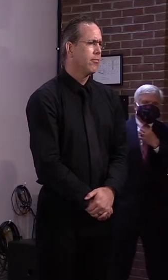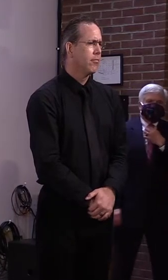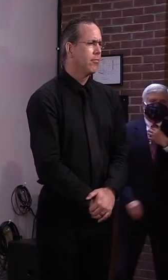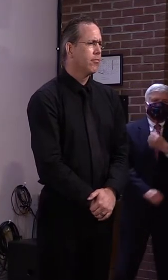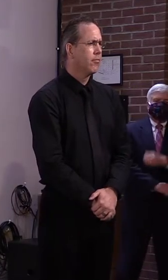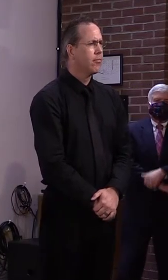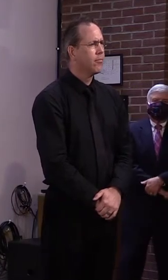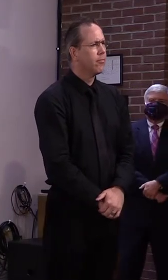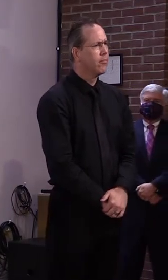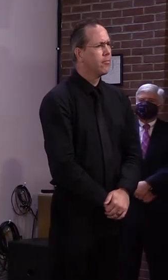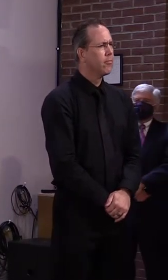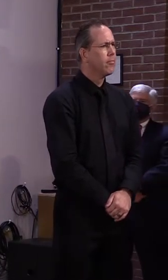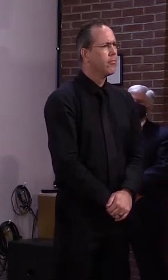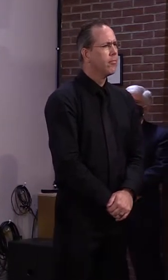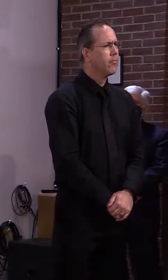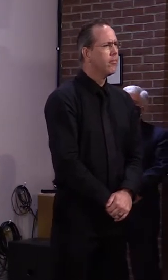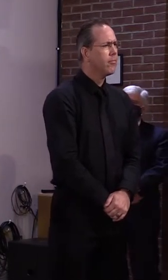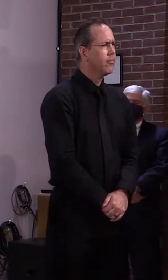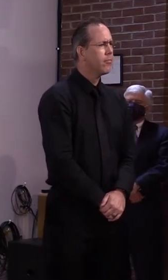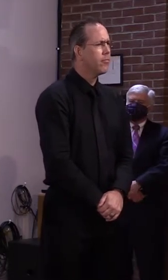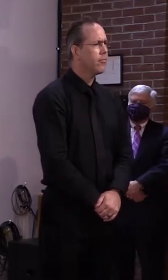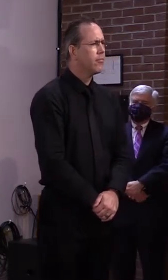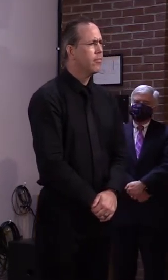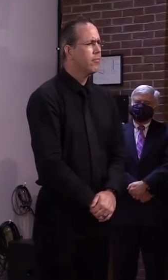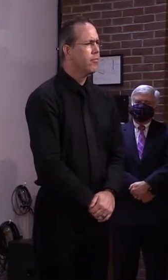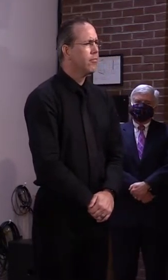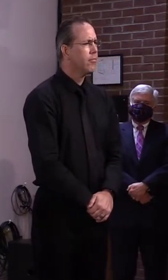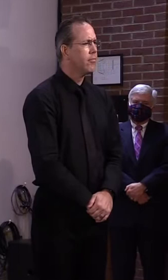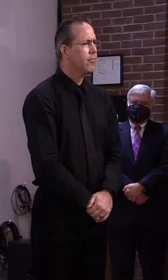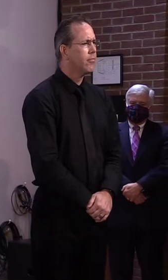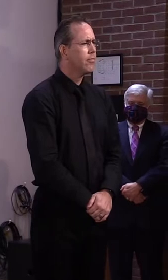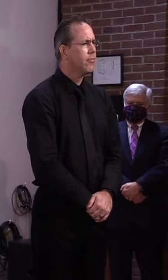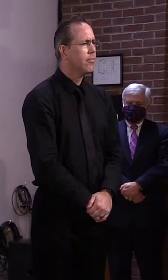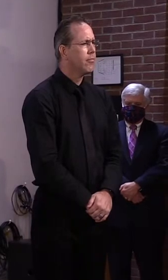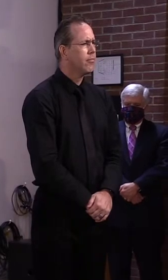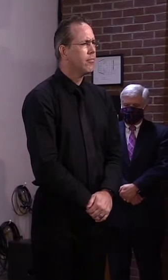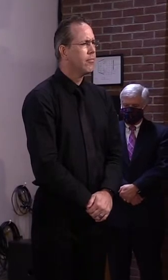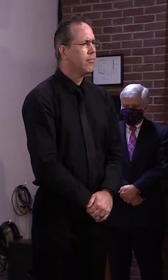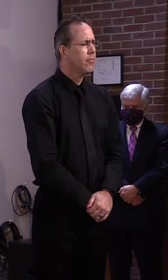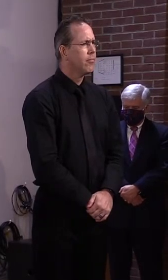the PCR test is picking up people with